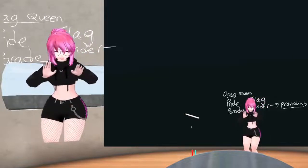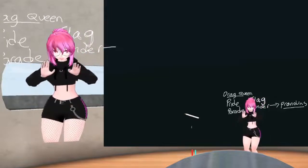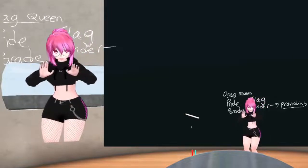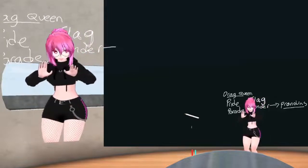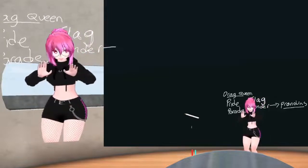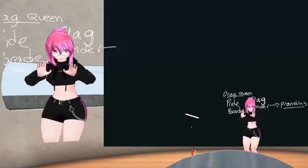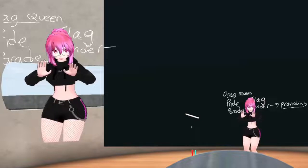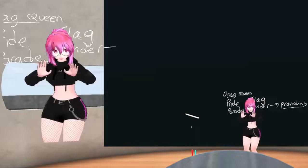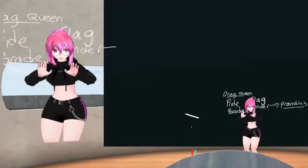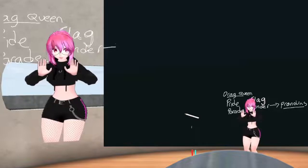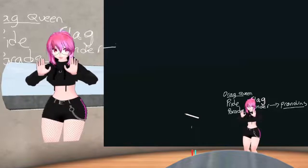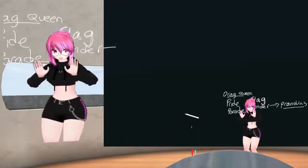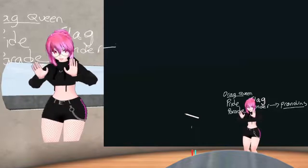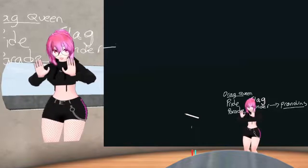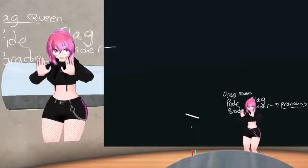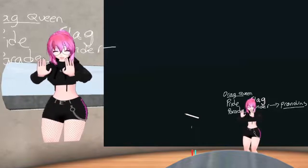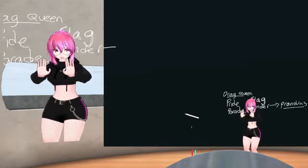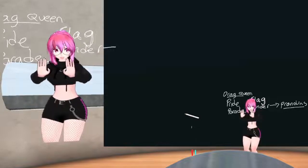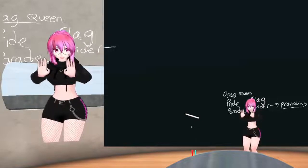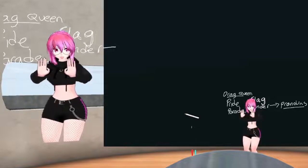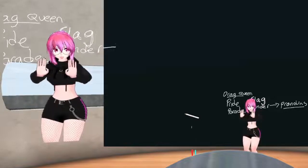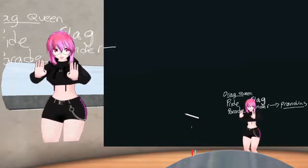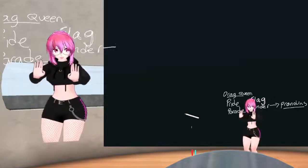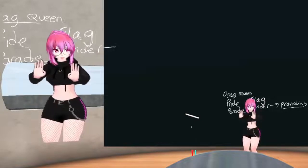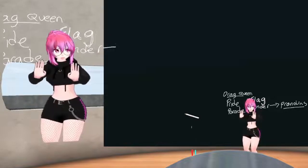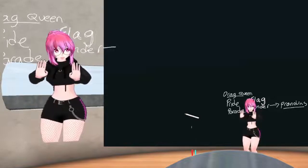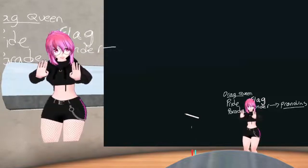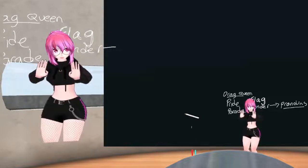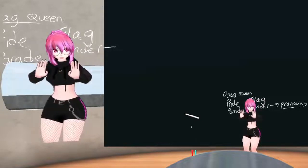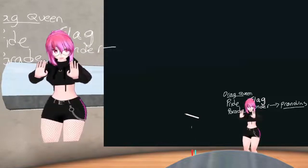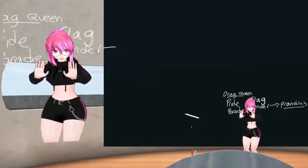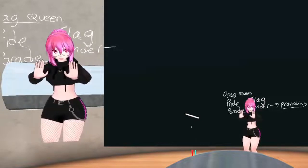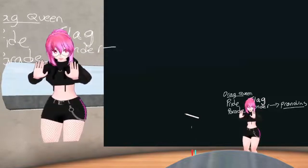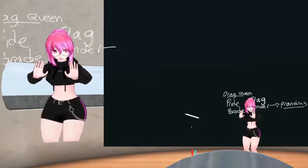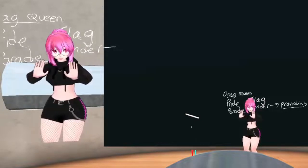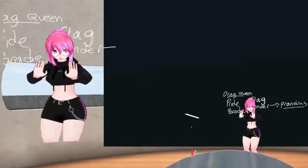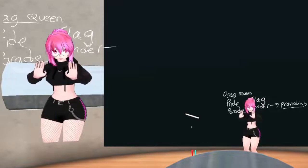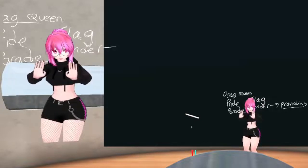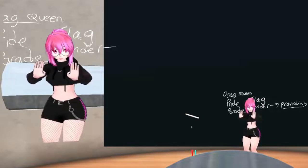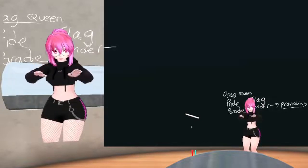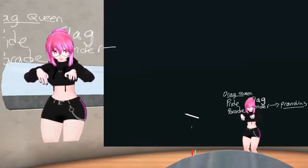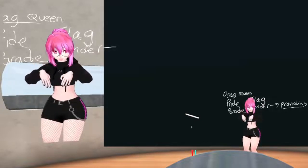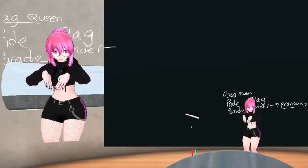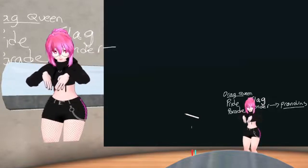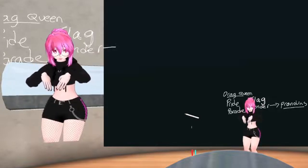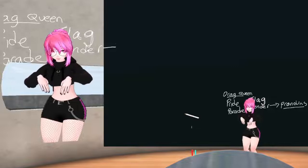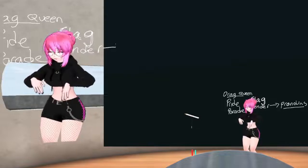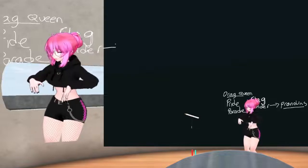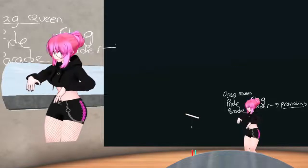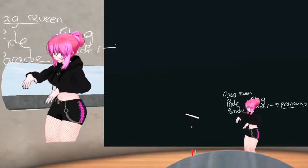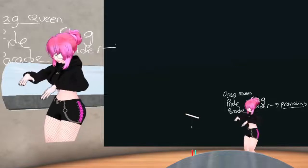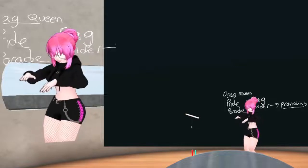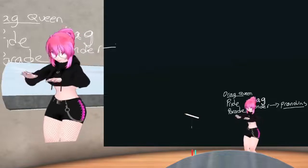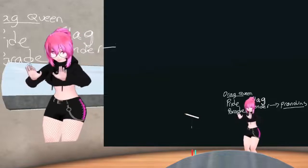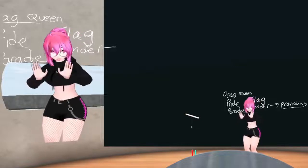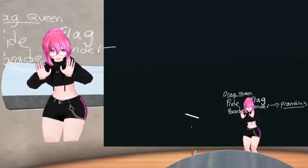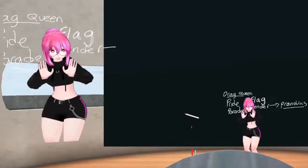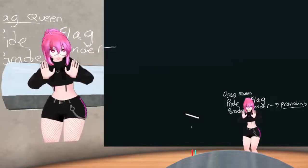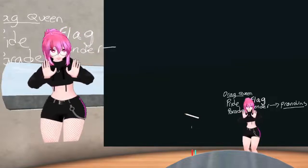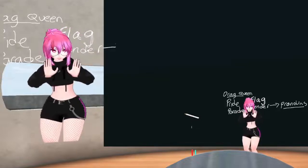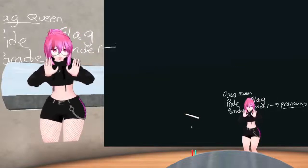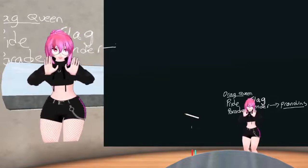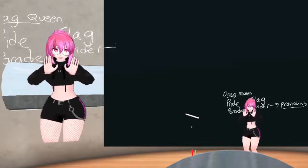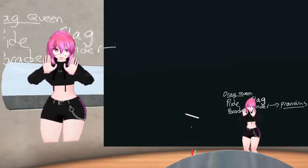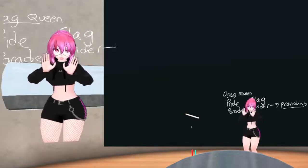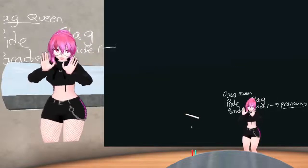have index, use your open hands, but if you do have index, it's actually a 4-hand. Not 5, so you're gonna have 4. Yeah, because it's like if